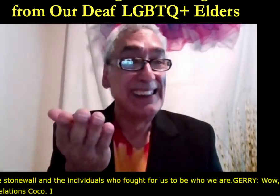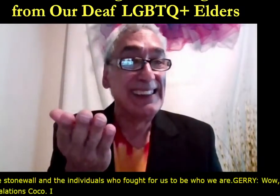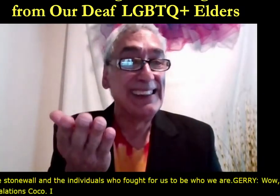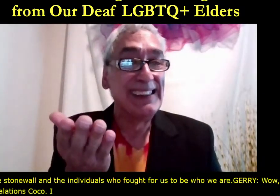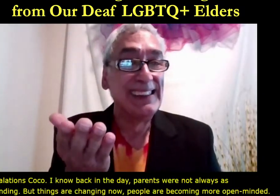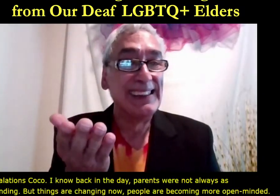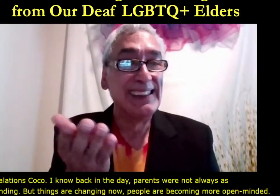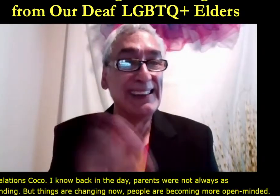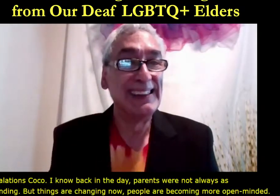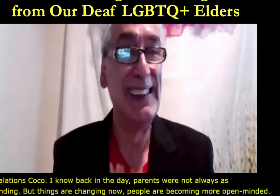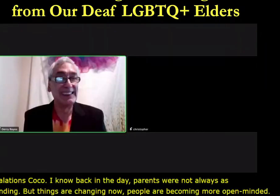christopher